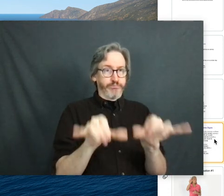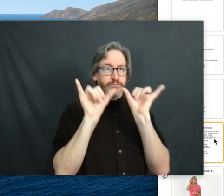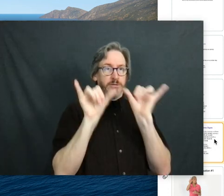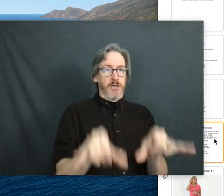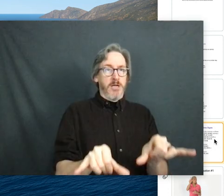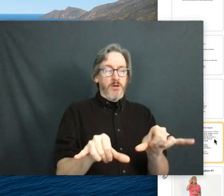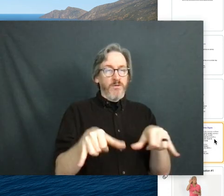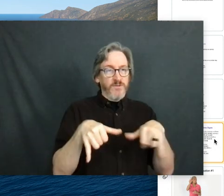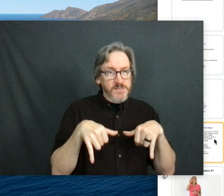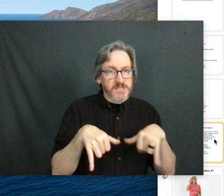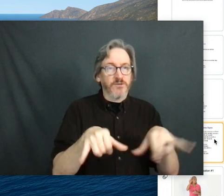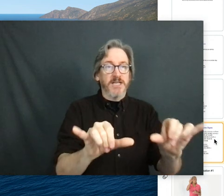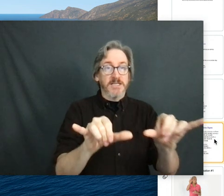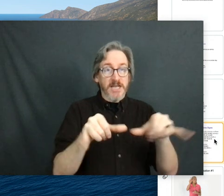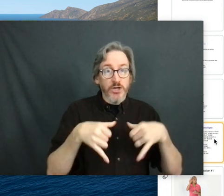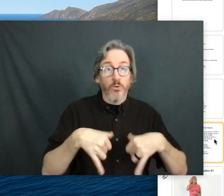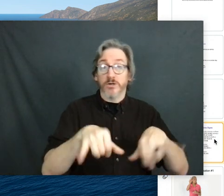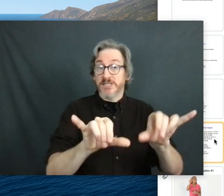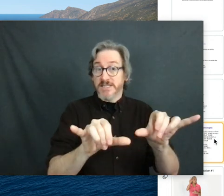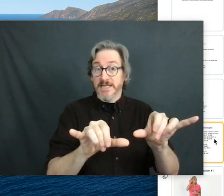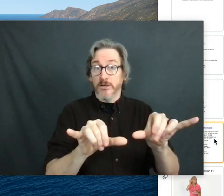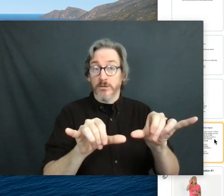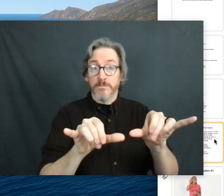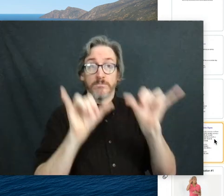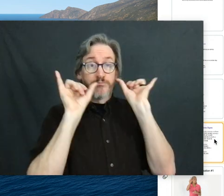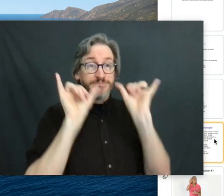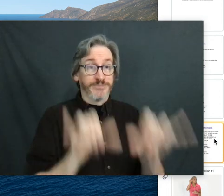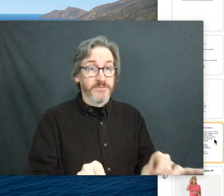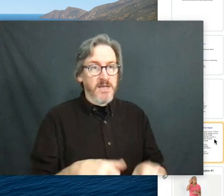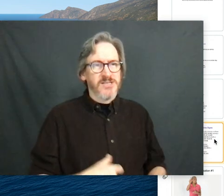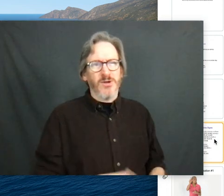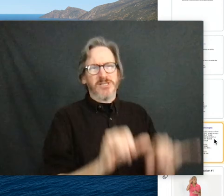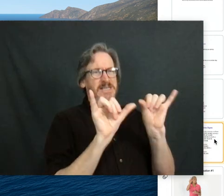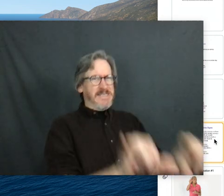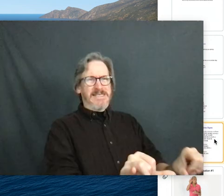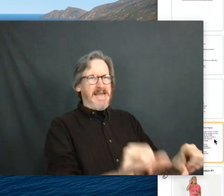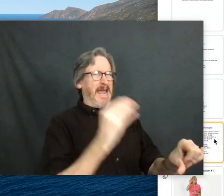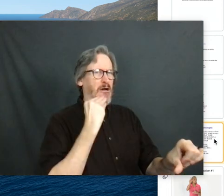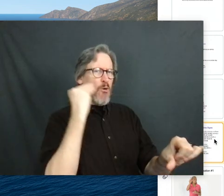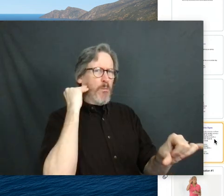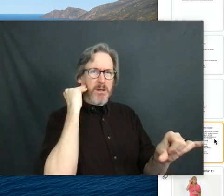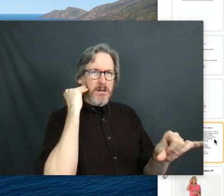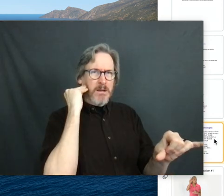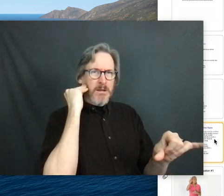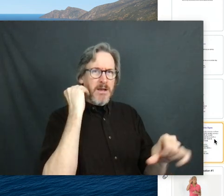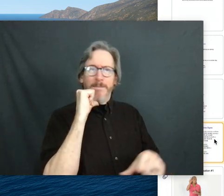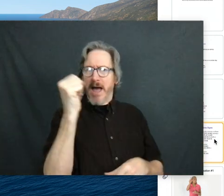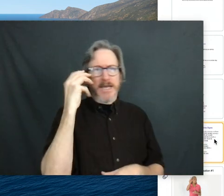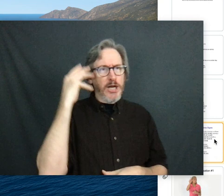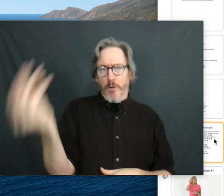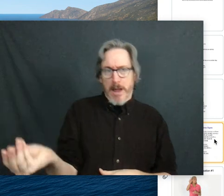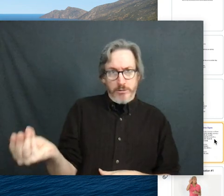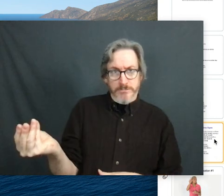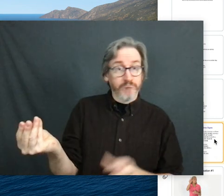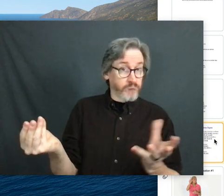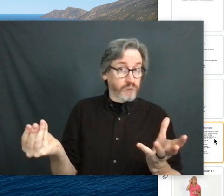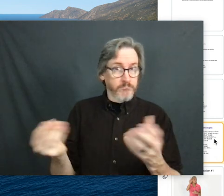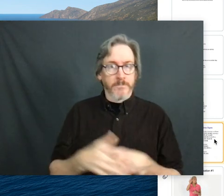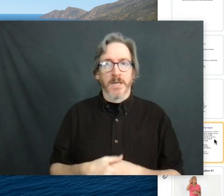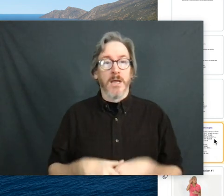now. We've used this for continue or still. So I'm just going to stay home. I'm not going to go